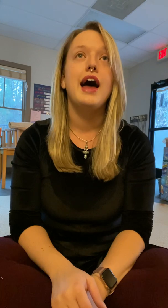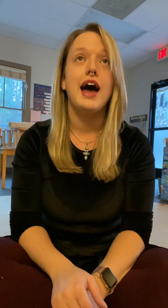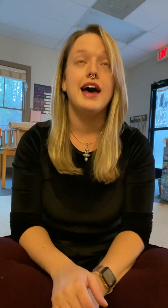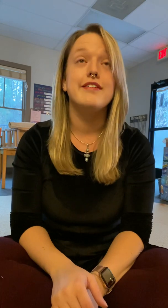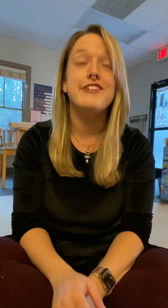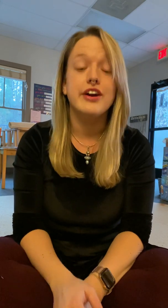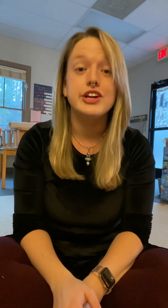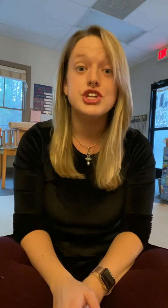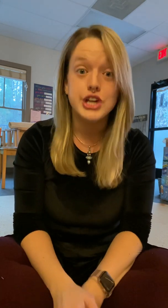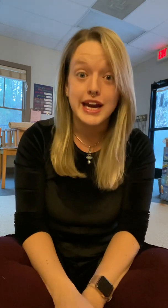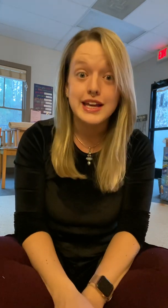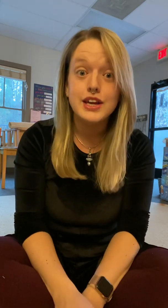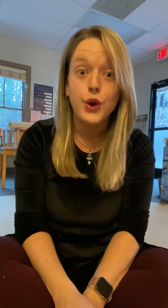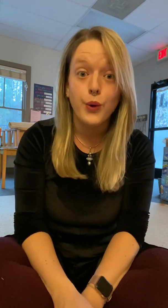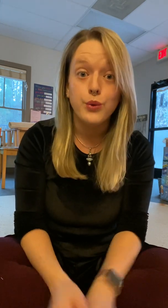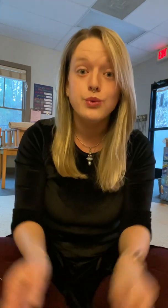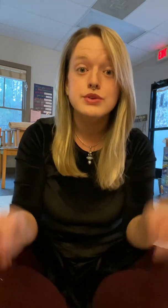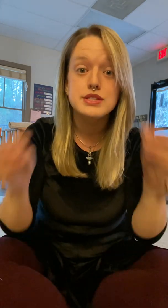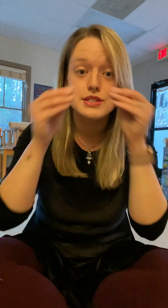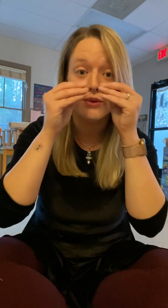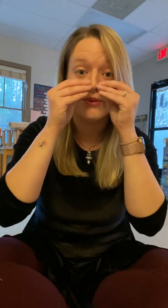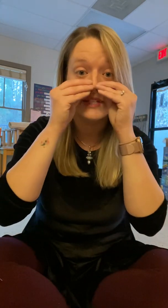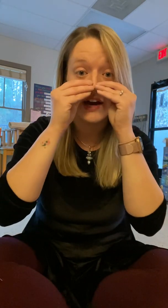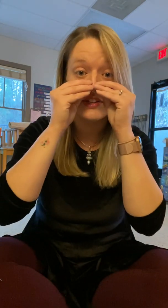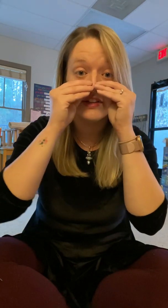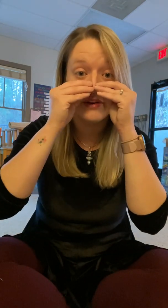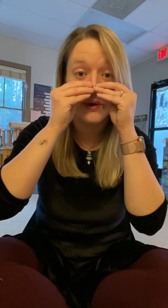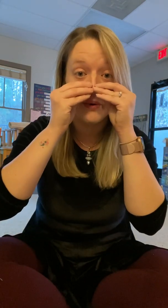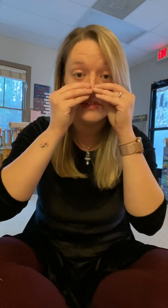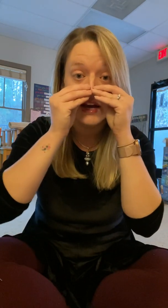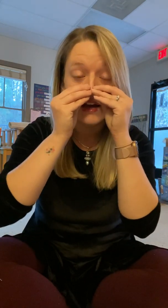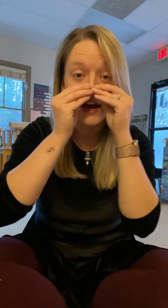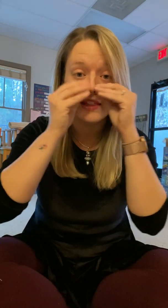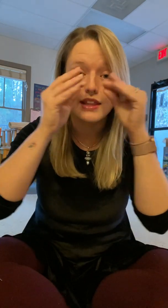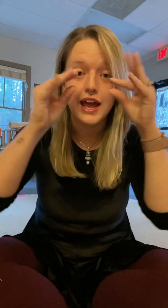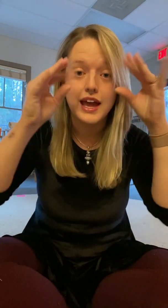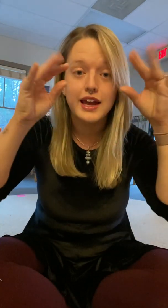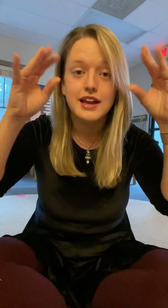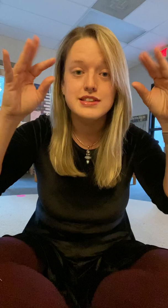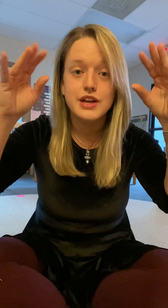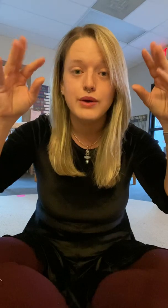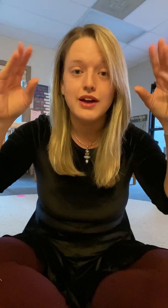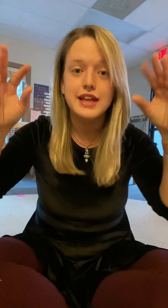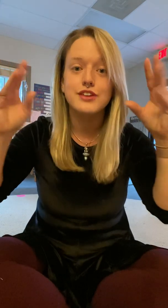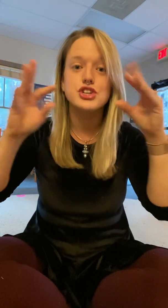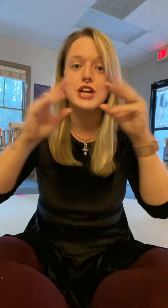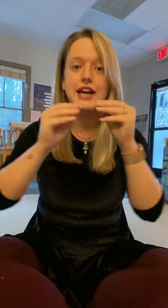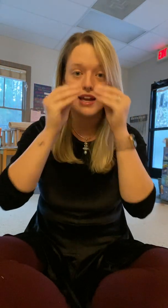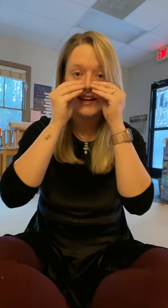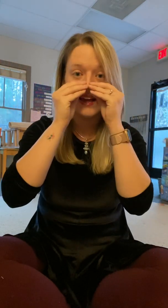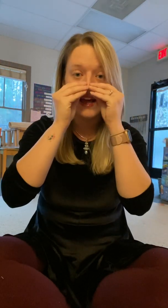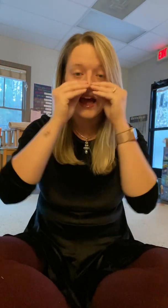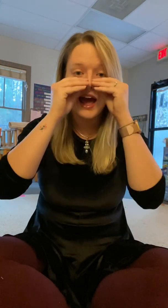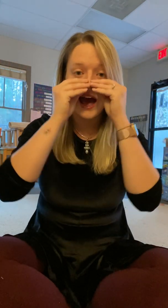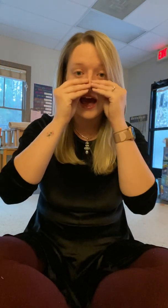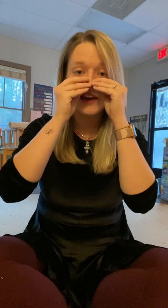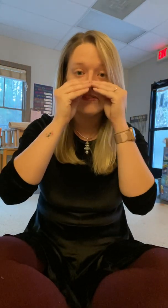Had a very shiny nose, so we touch the nose and then the hands go out like they're shiny. Had a